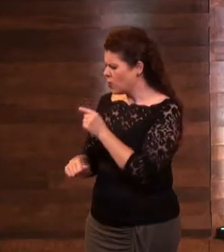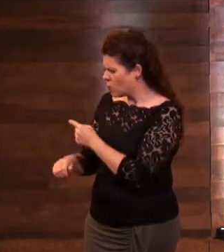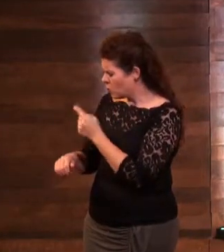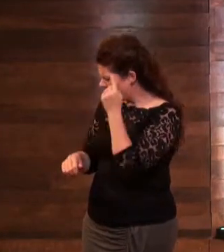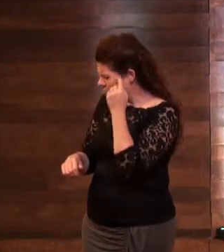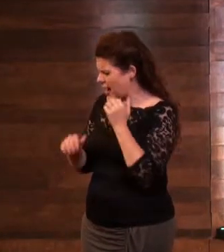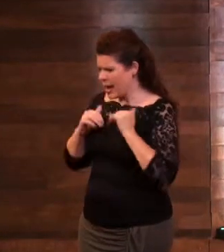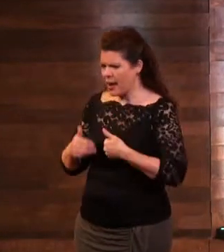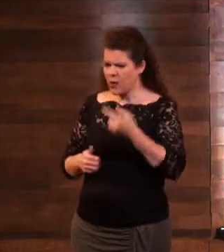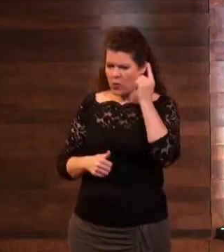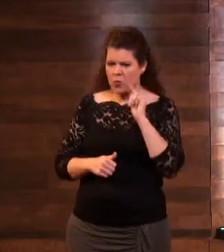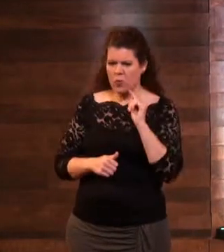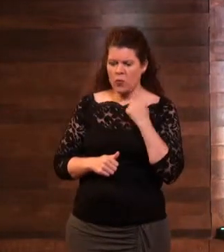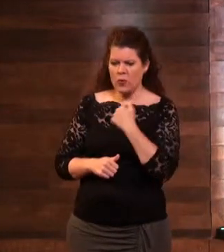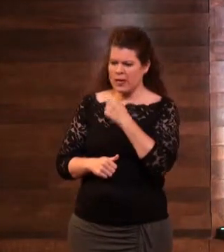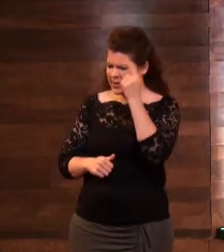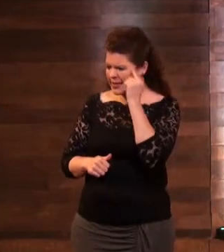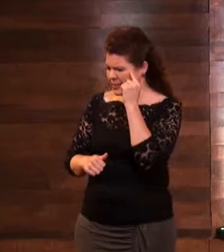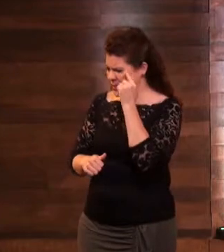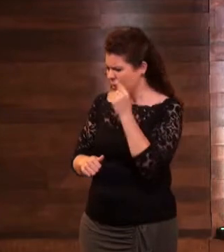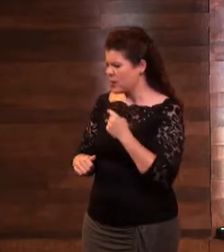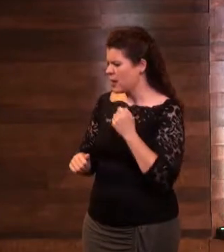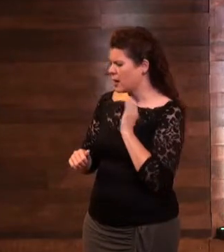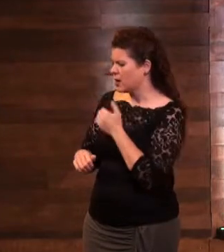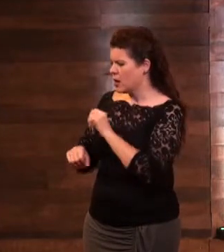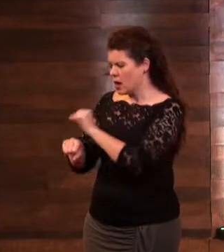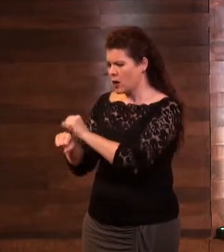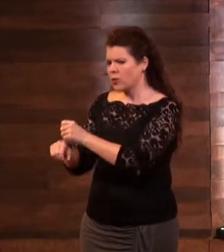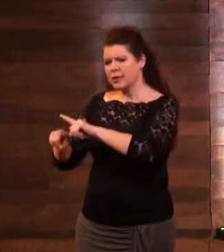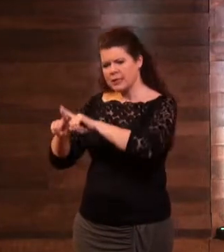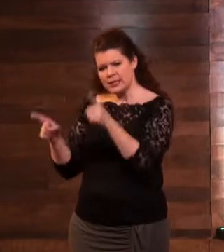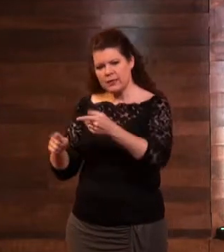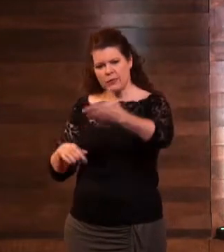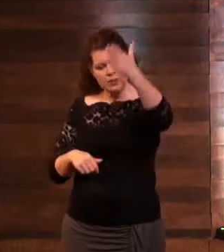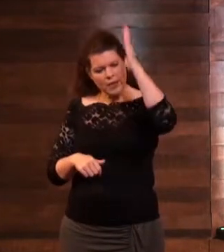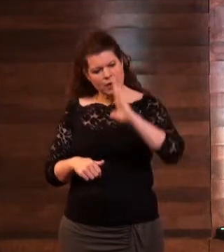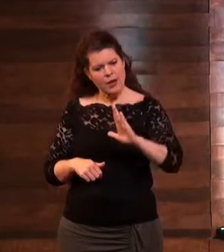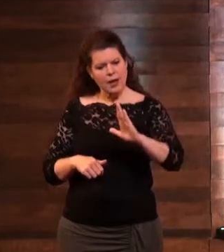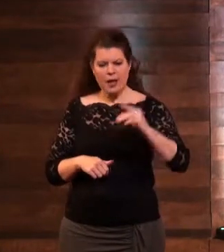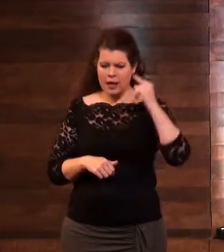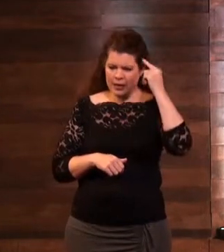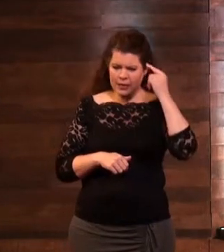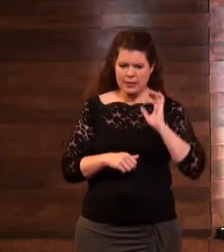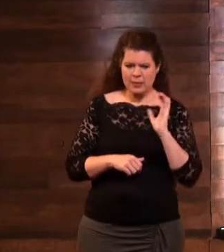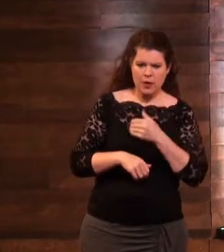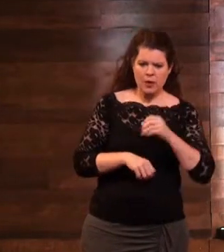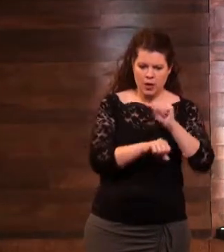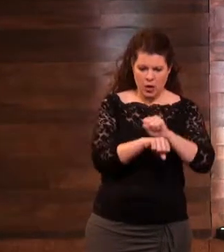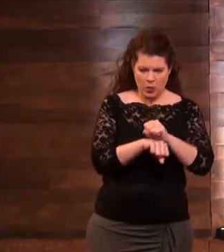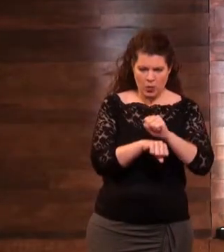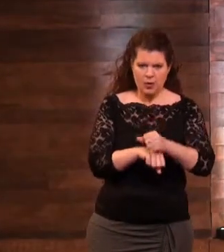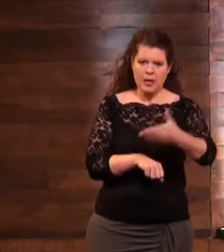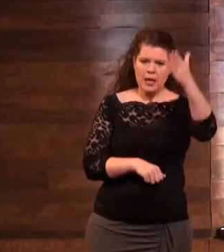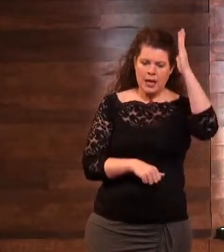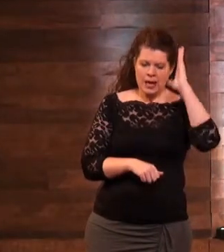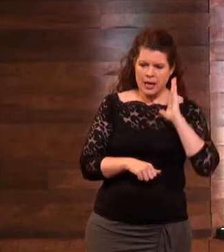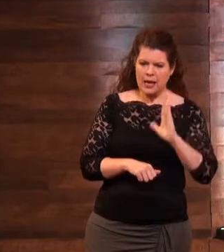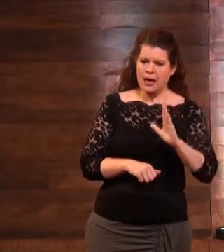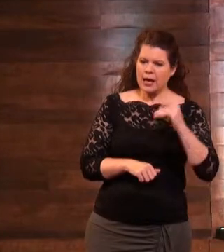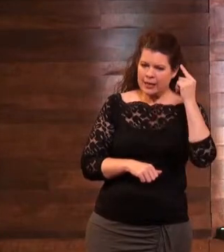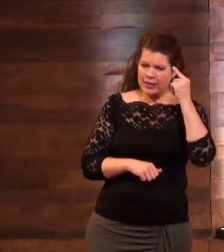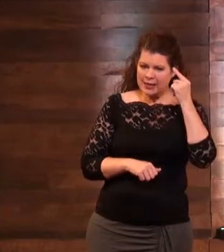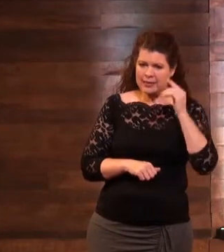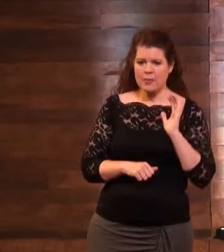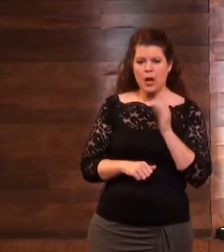does. We look at the task itself. God looks at the condition of our heart while we're doing the task. How do we know